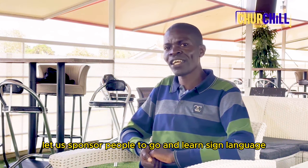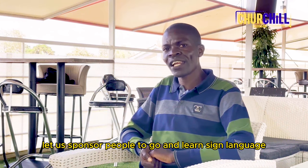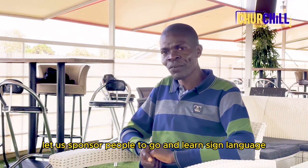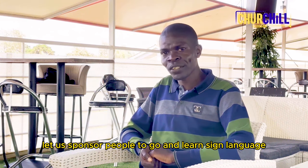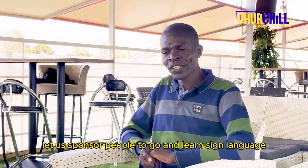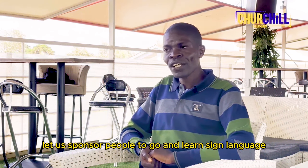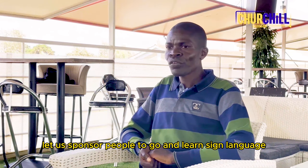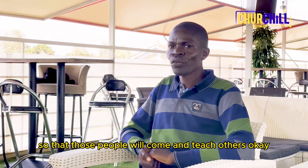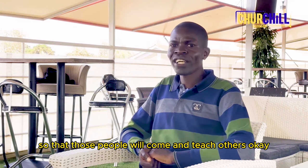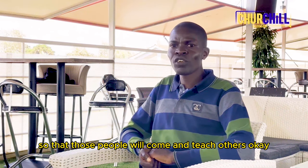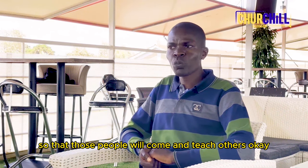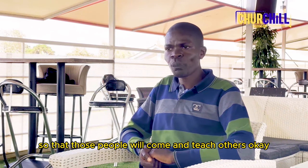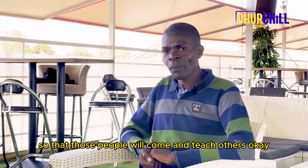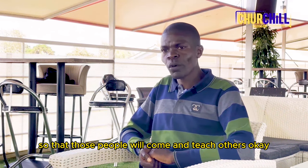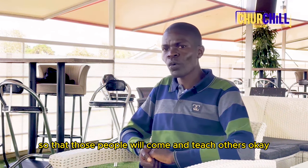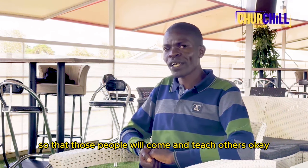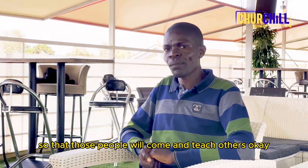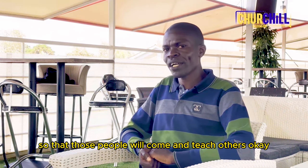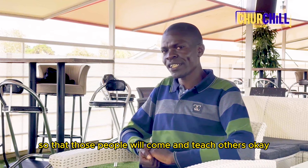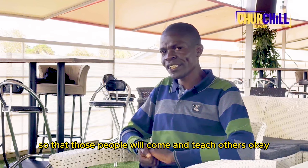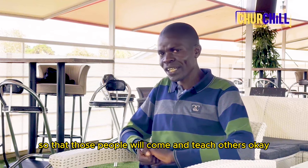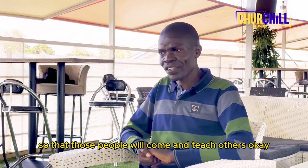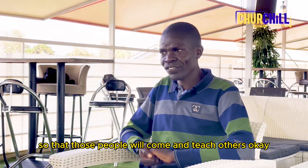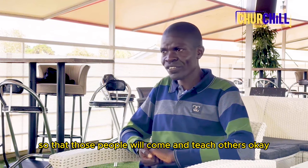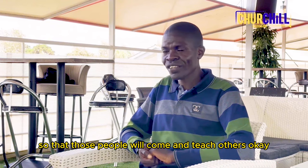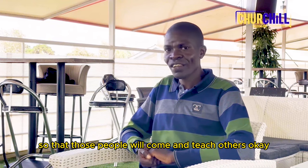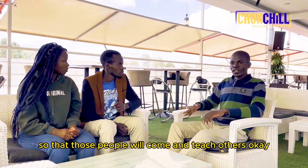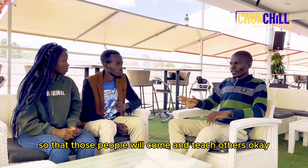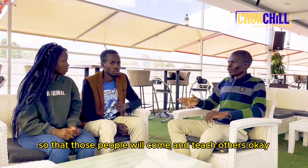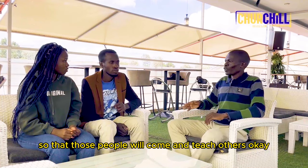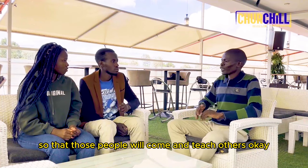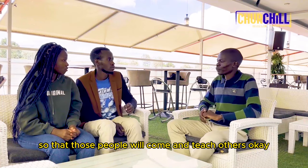sign language, so that those people will come and teach others. Okay.